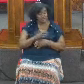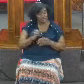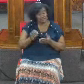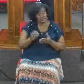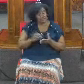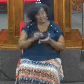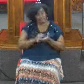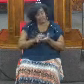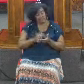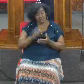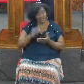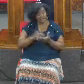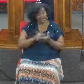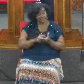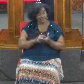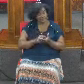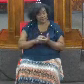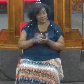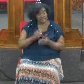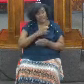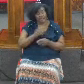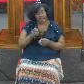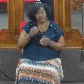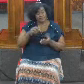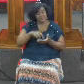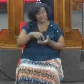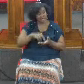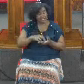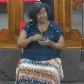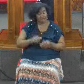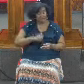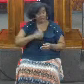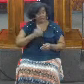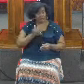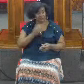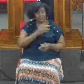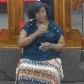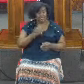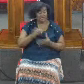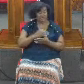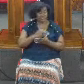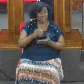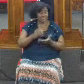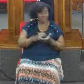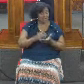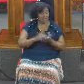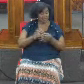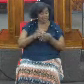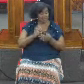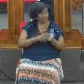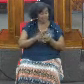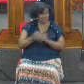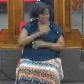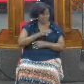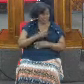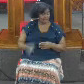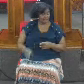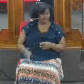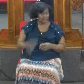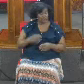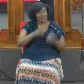gospel. You better begin to stand bold as a lion, share the gospel of Jesus Christ. We